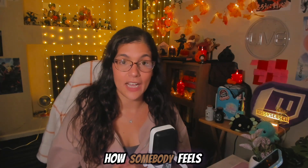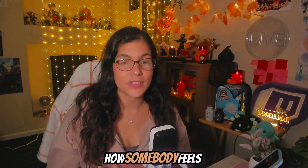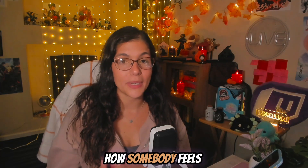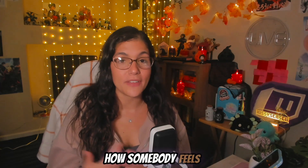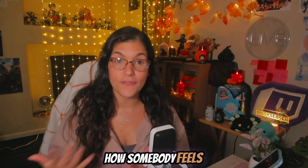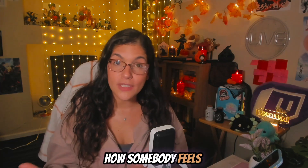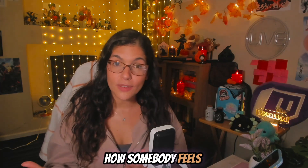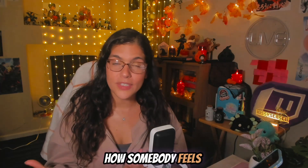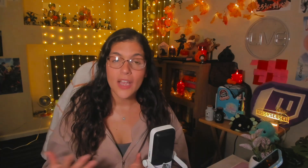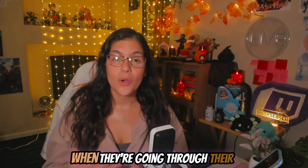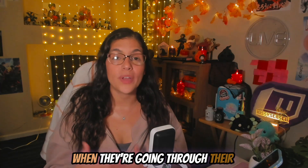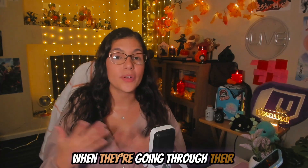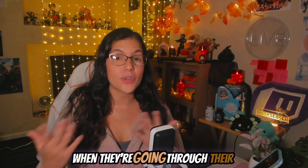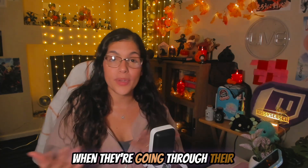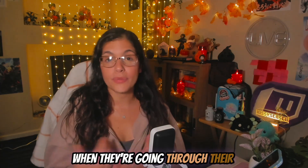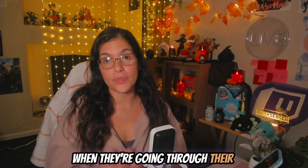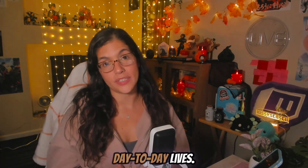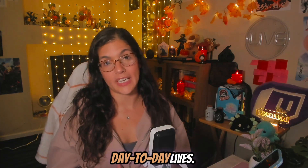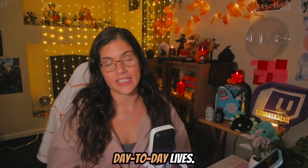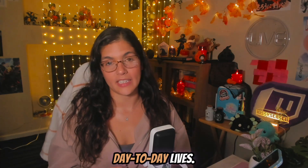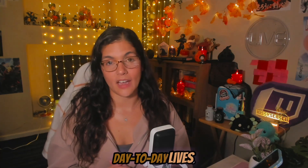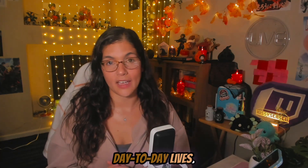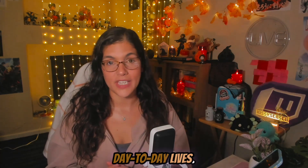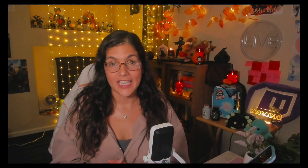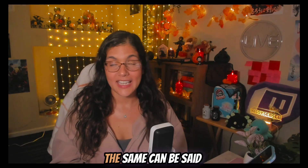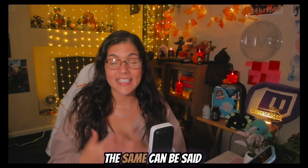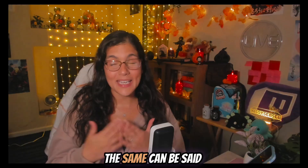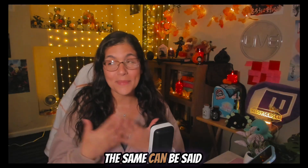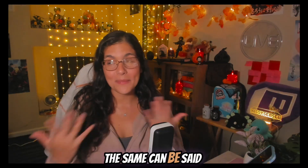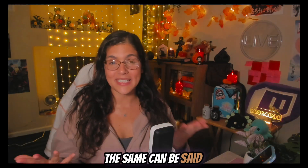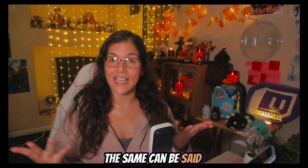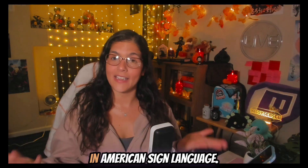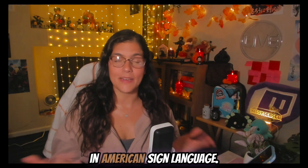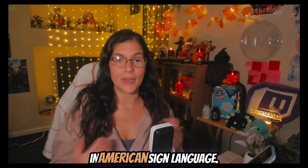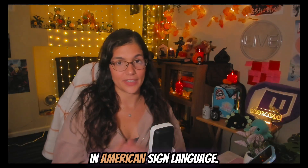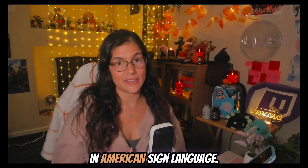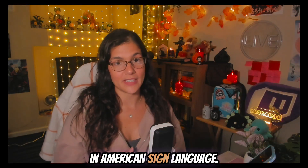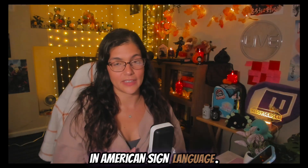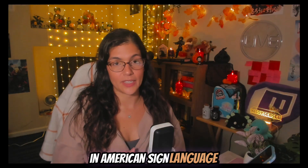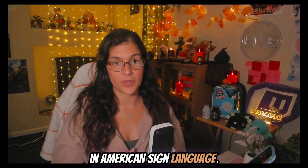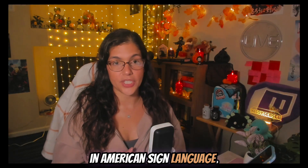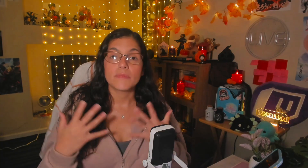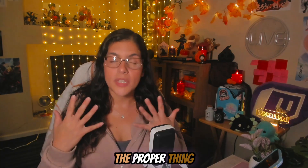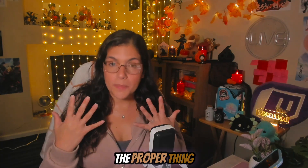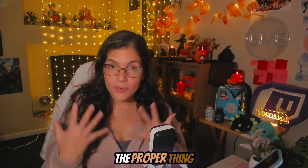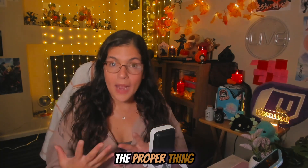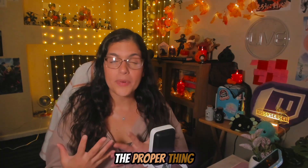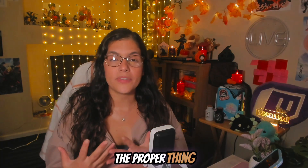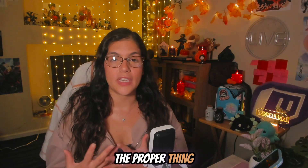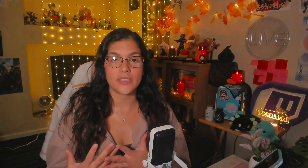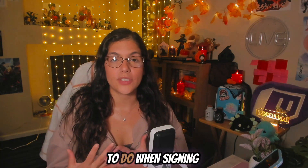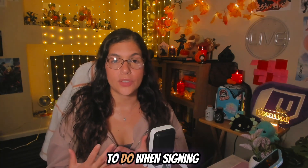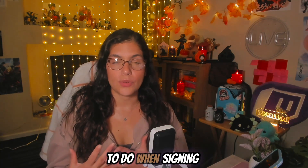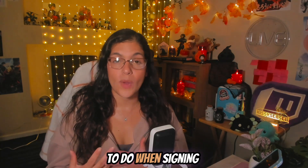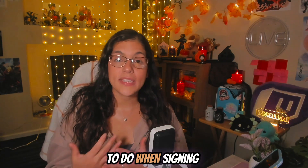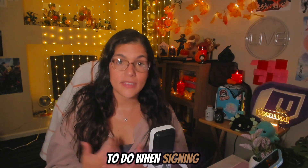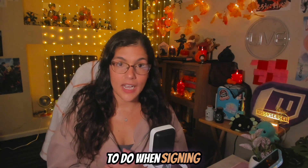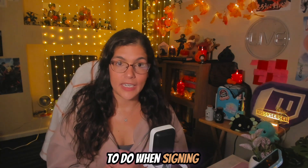somebody feels when they're going through their day-to-day lives. The same can be said in American Sign Language. The proper thing to do when signing is